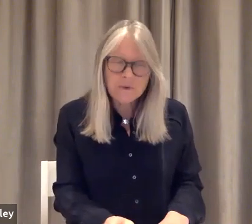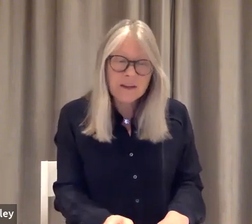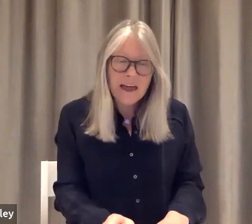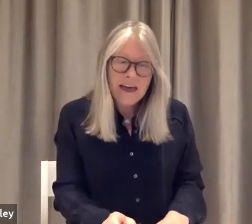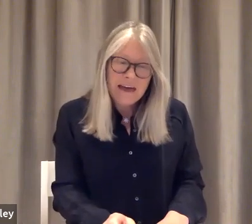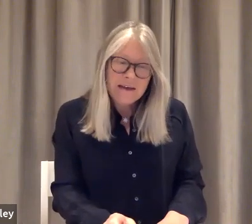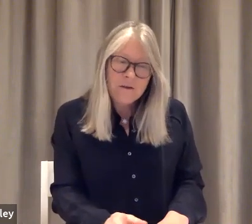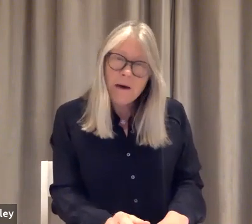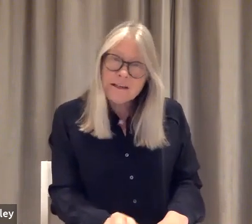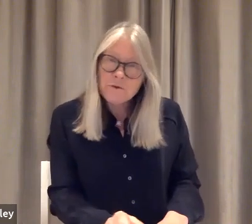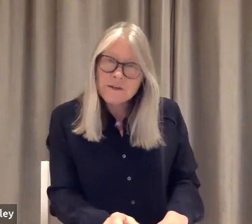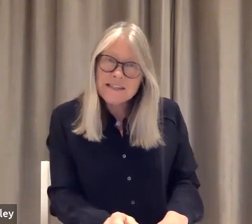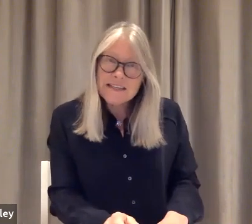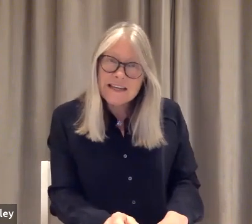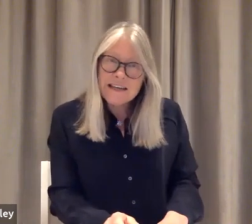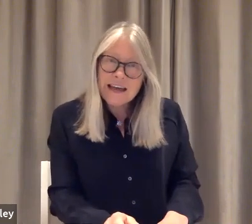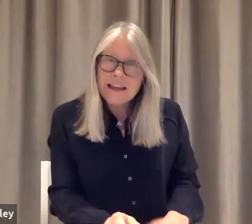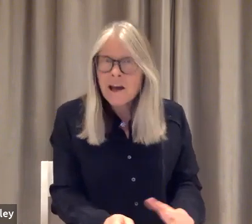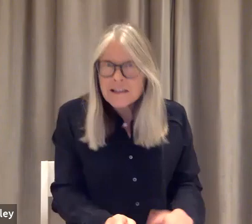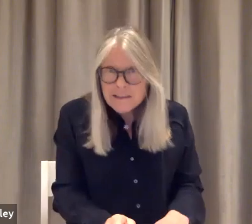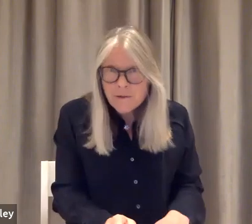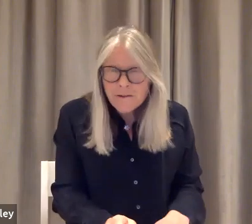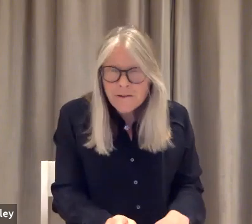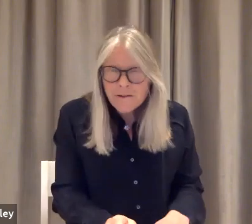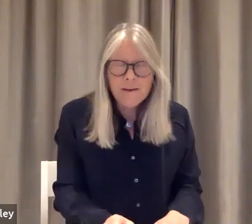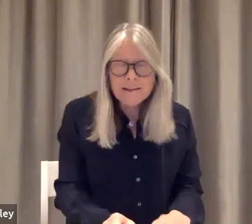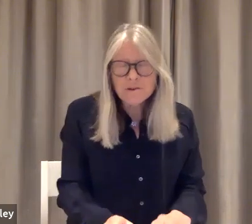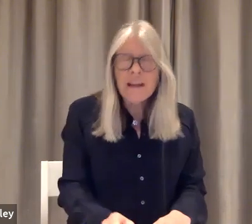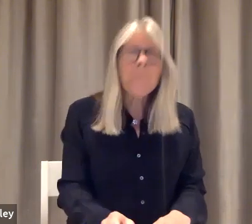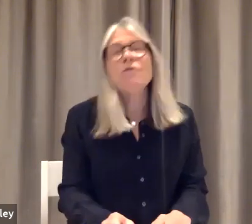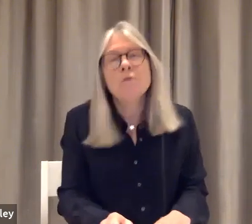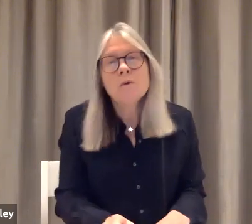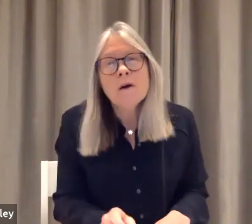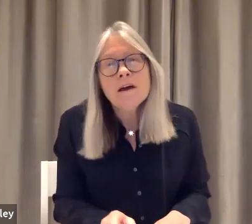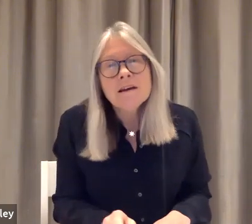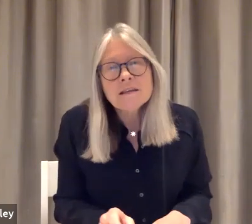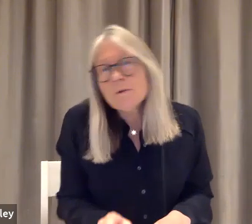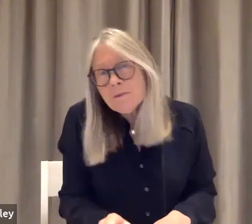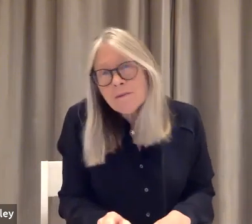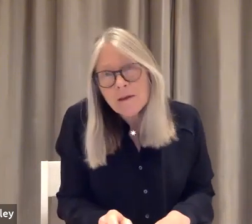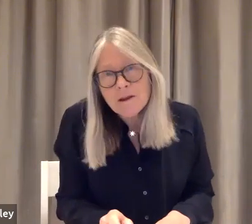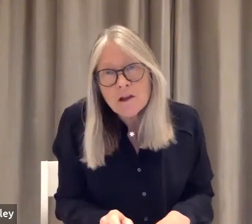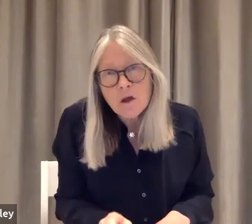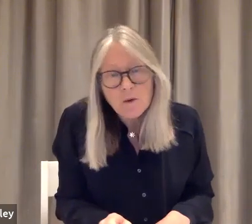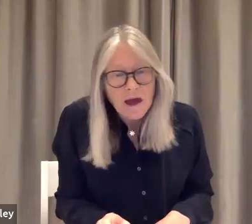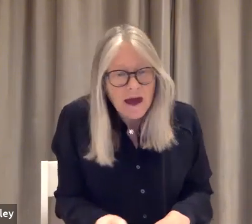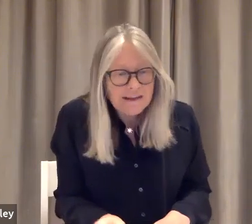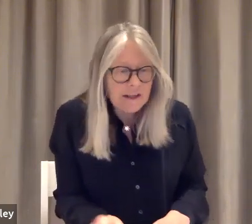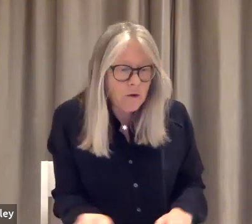school. You might have already seen and learned some of them. Maybe you've had some training before, so some of them might be new. So